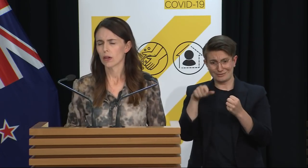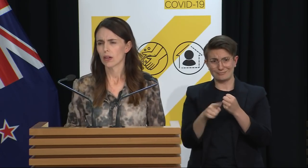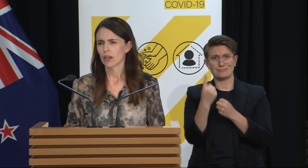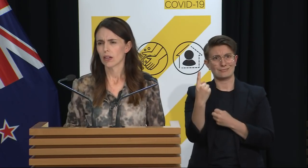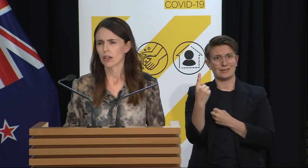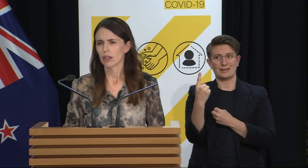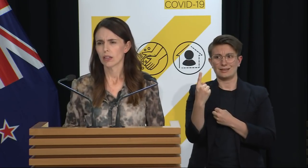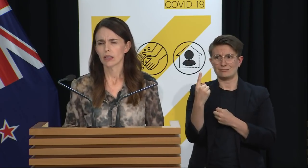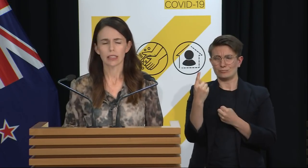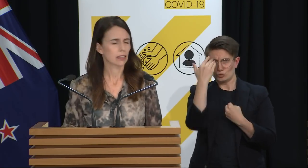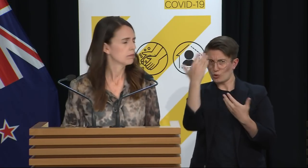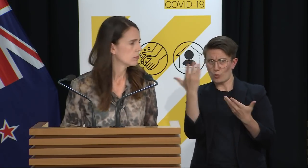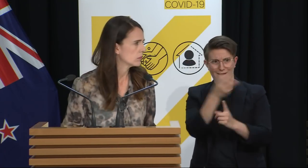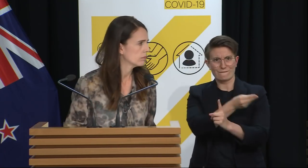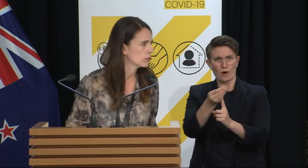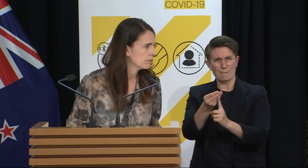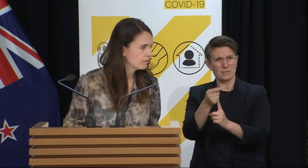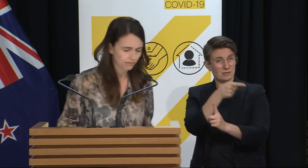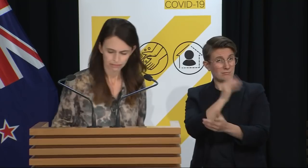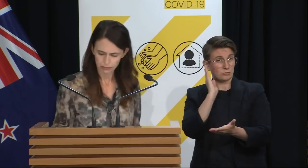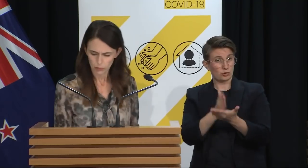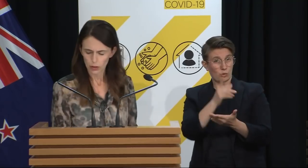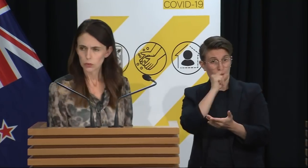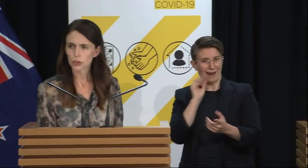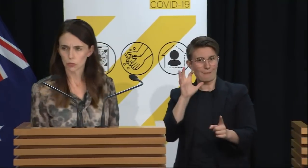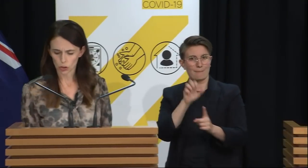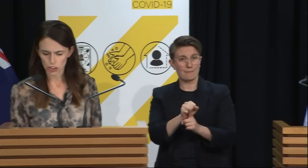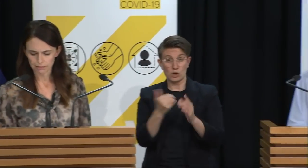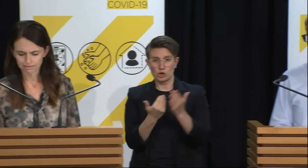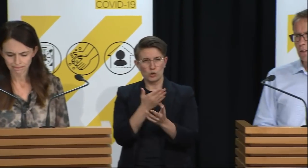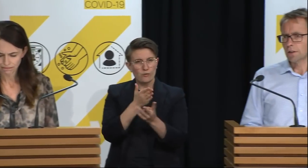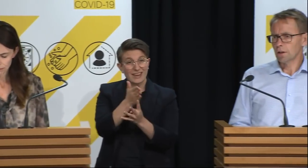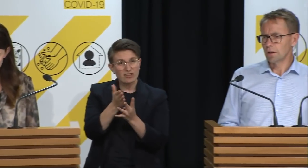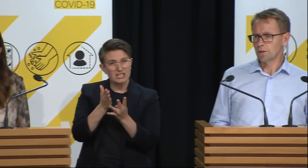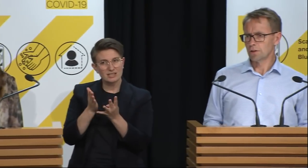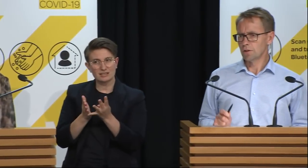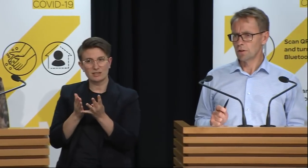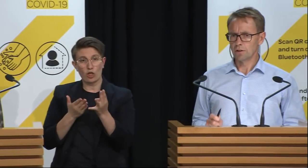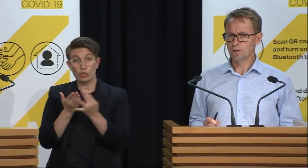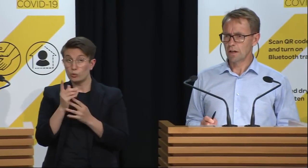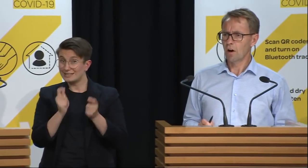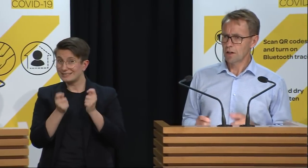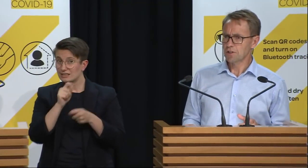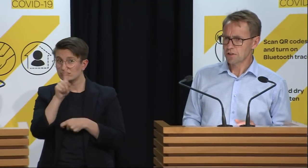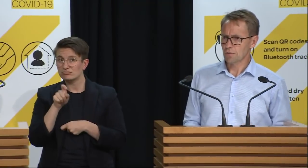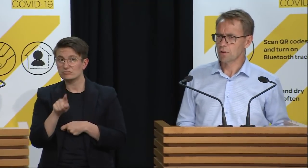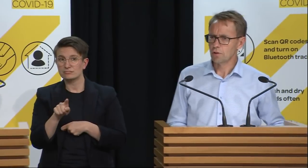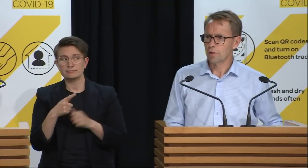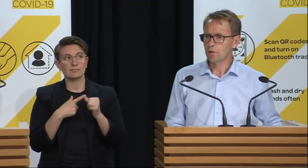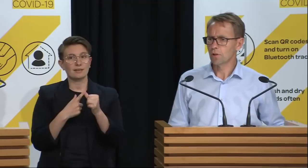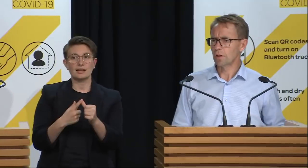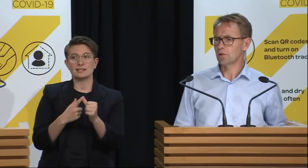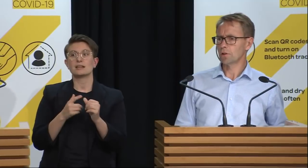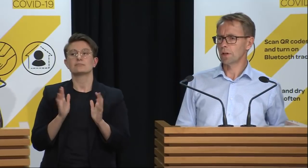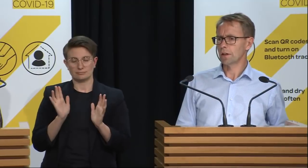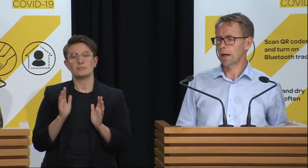sibling, but it hasn't necessarily been picked up in Yeah. testing? Yes, so the serology. testing is highly sensitive to the new